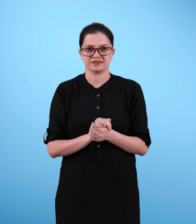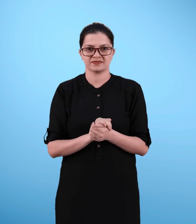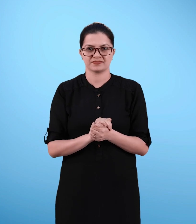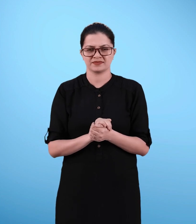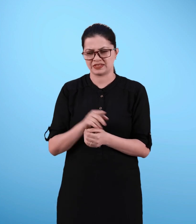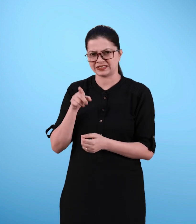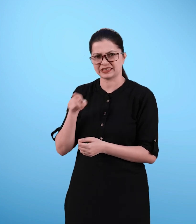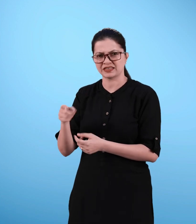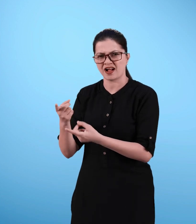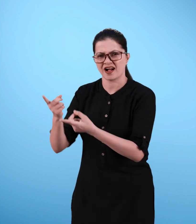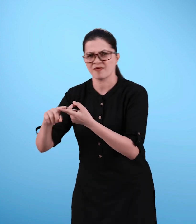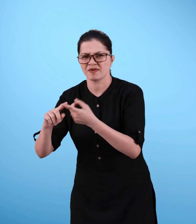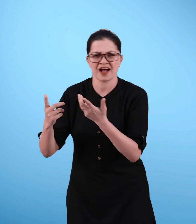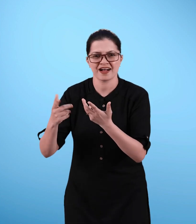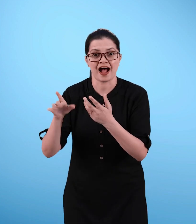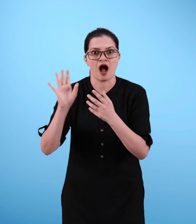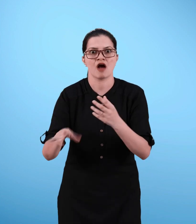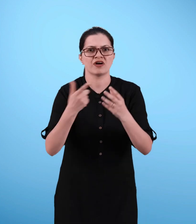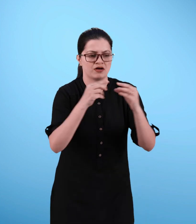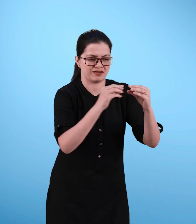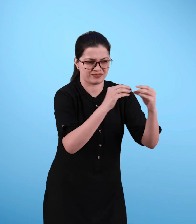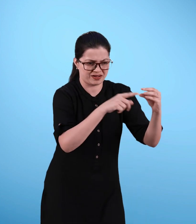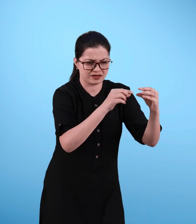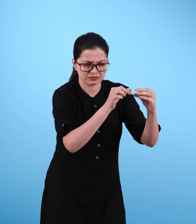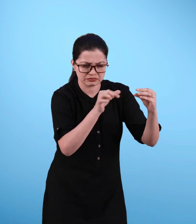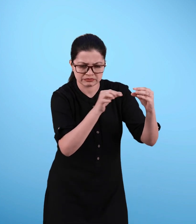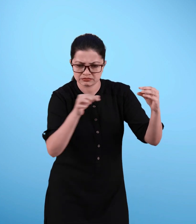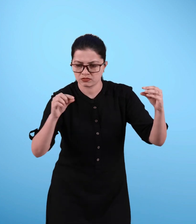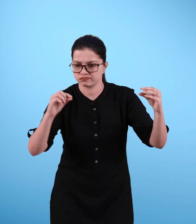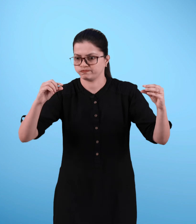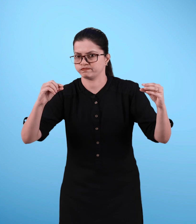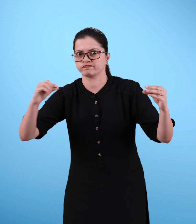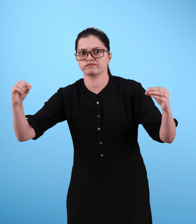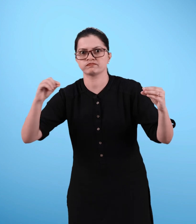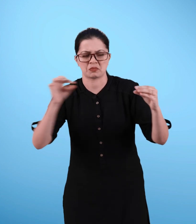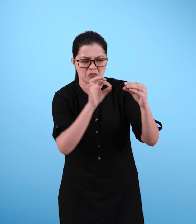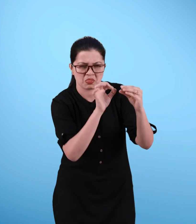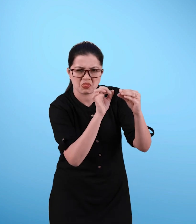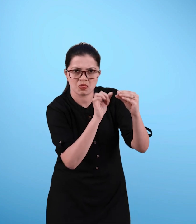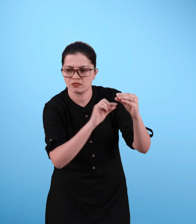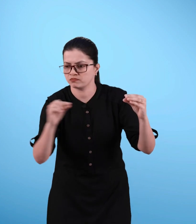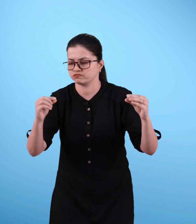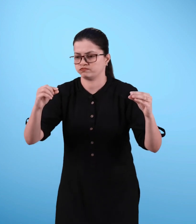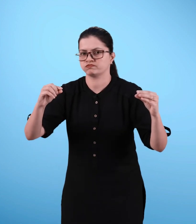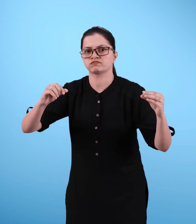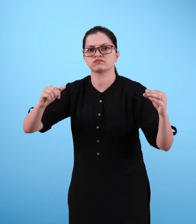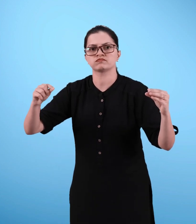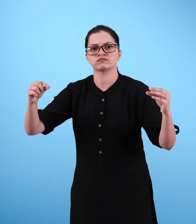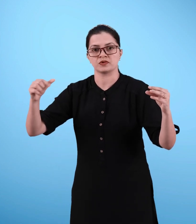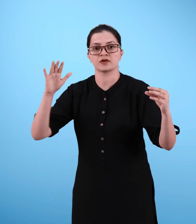From a In mass this of process, cotton wool fibers from a mass of cotton wool are drawn out and twisted. This